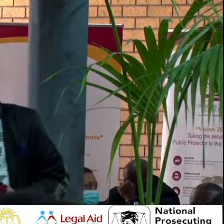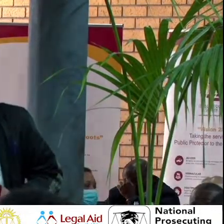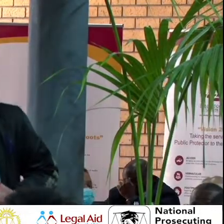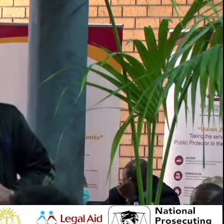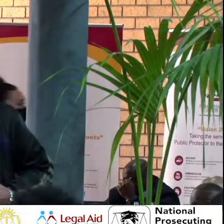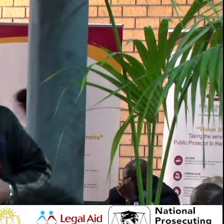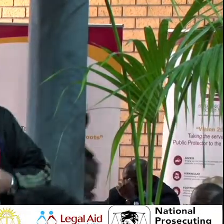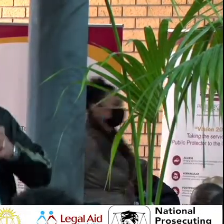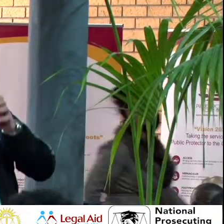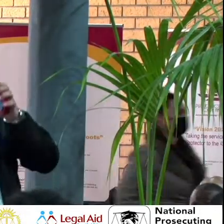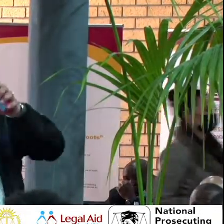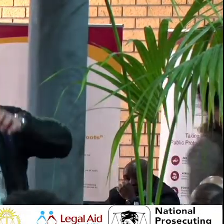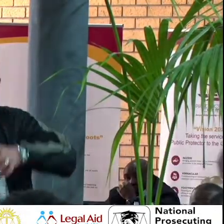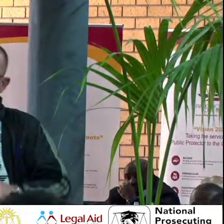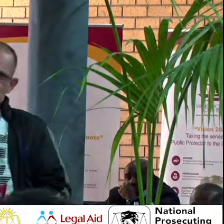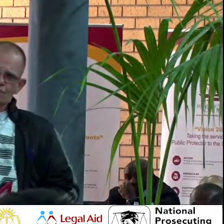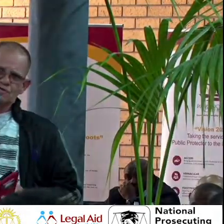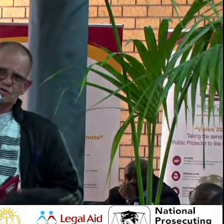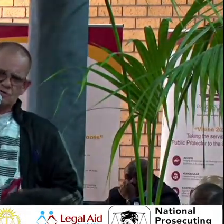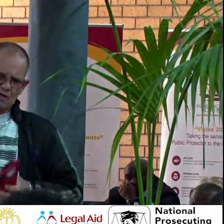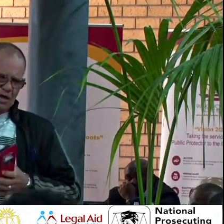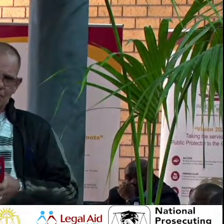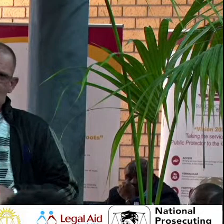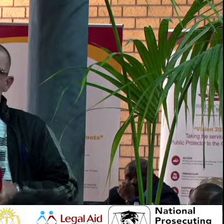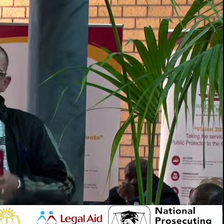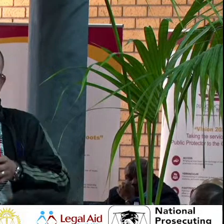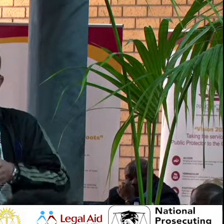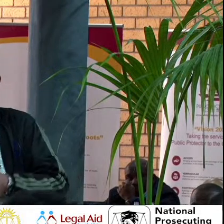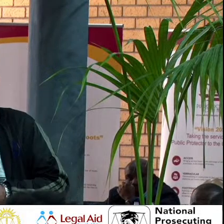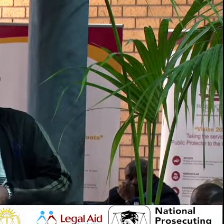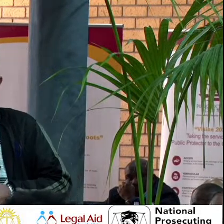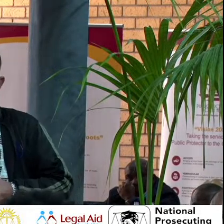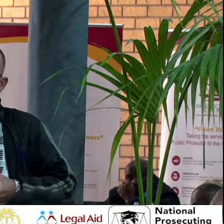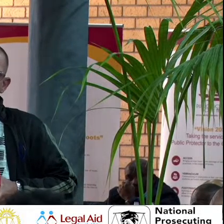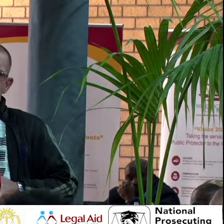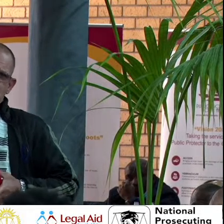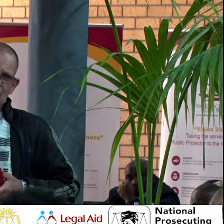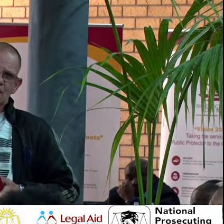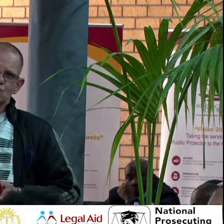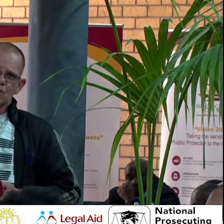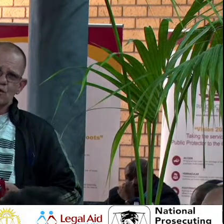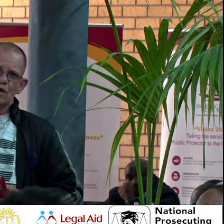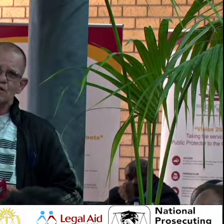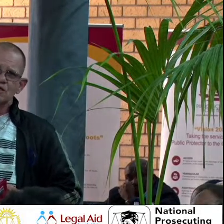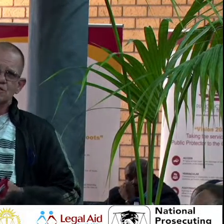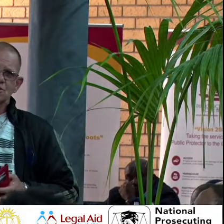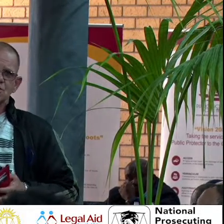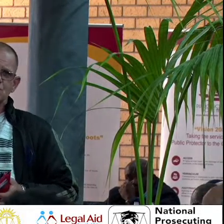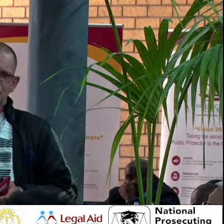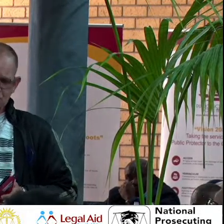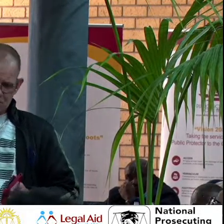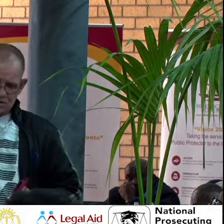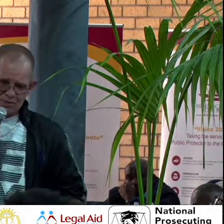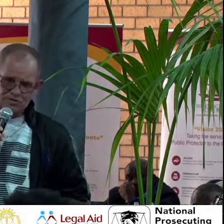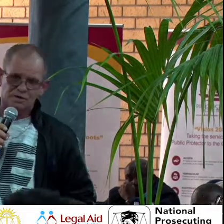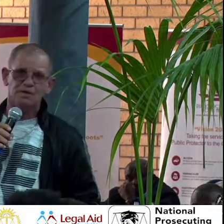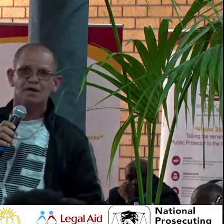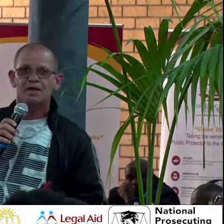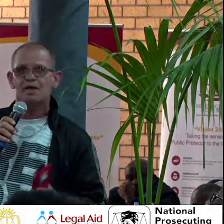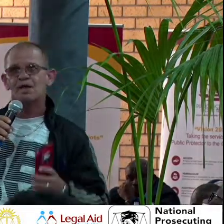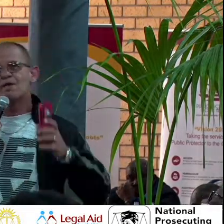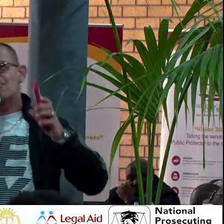First I want to say thank you to Correctional Services. I'm an ex-offender. I was nearly 21 years and 6 months in the